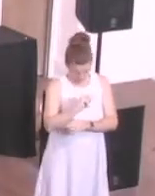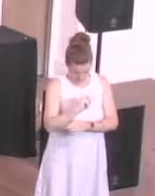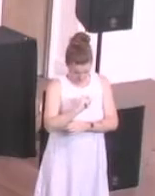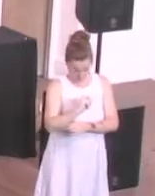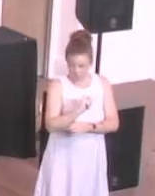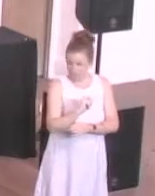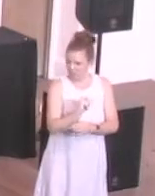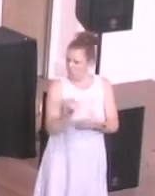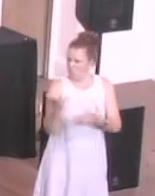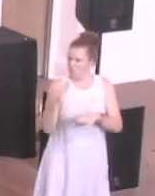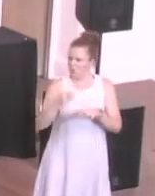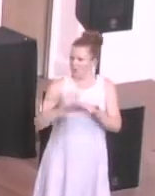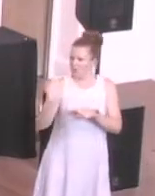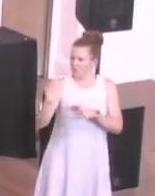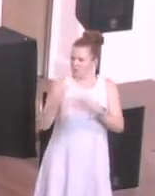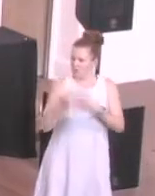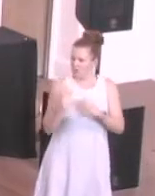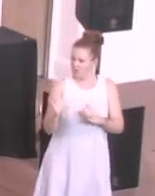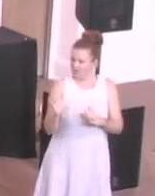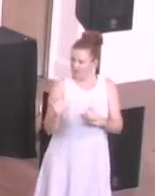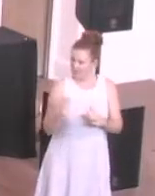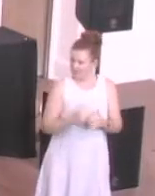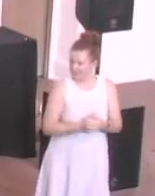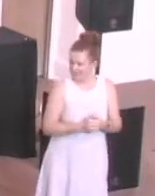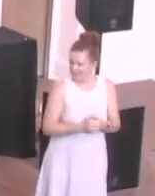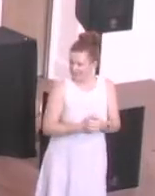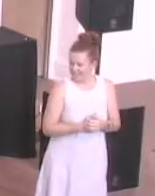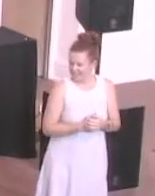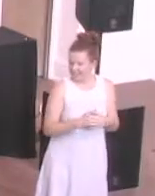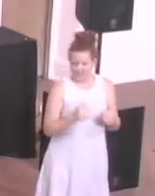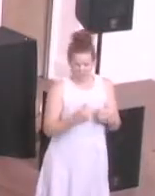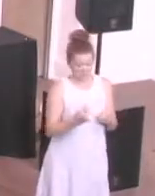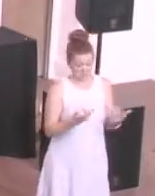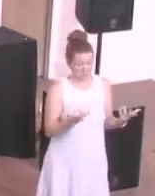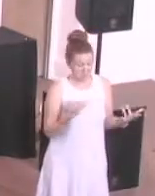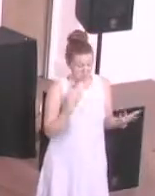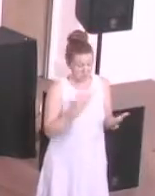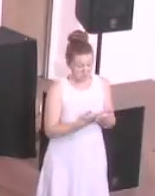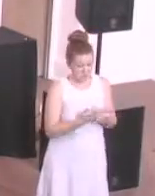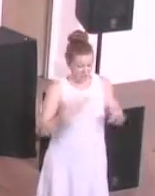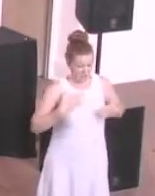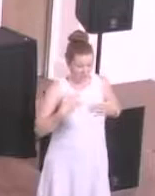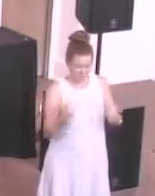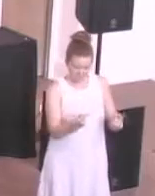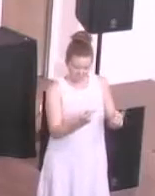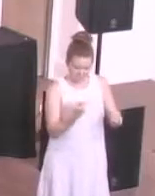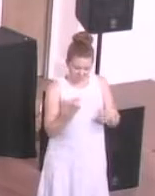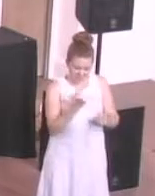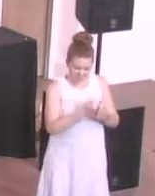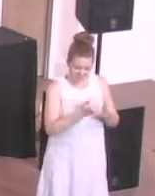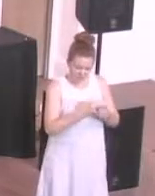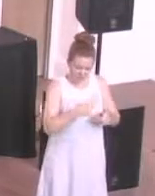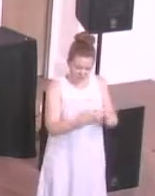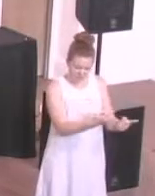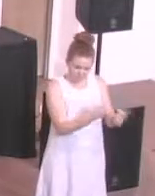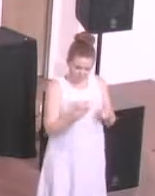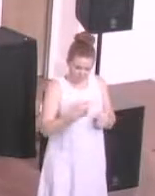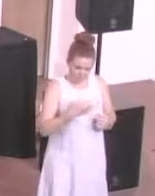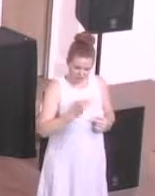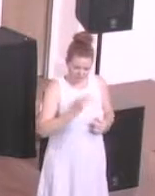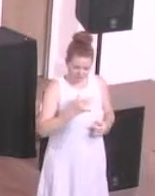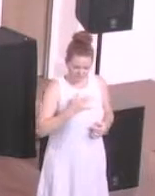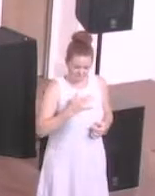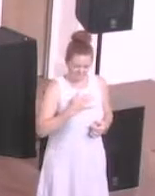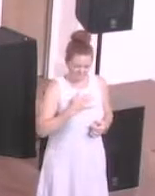You should have known. How y'all doing? Just glad to come up here. Every time I come up and see you folks, it just fills my